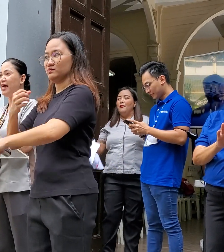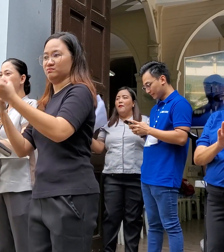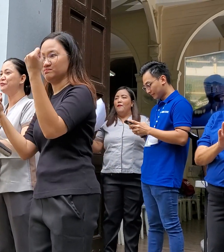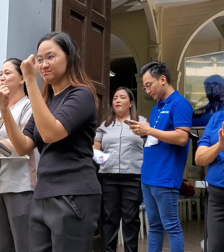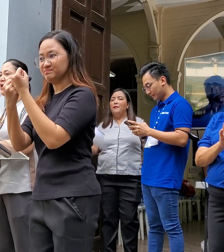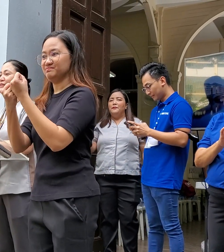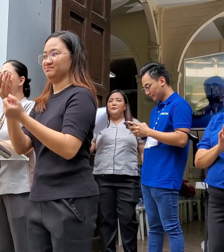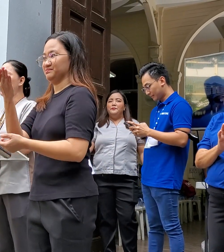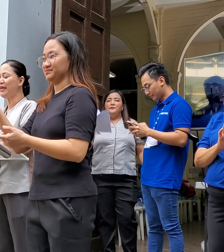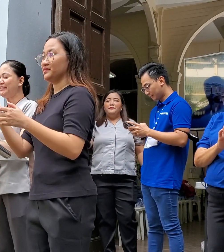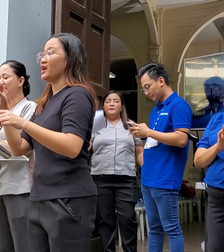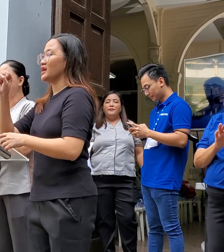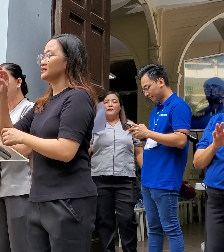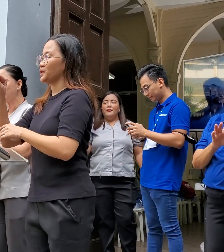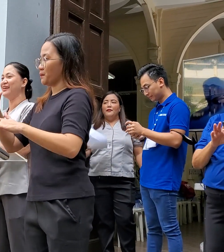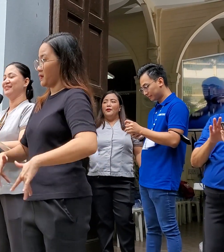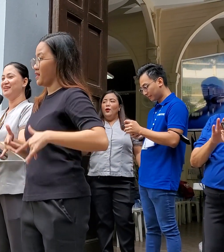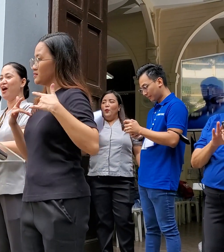SM Life